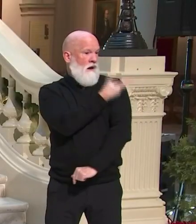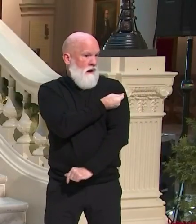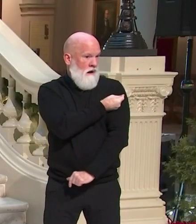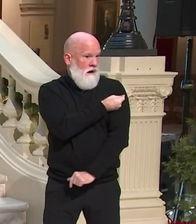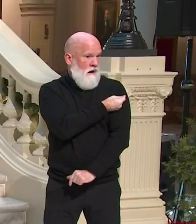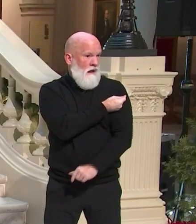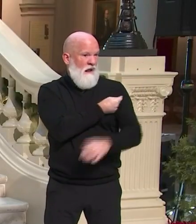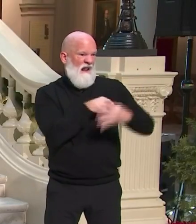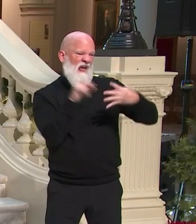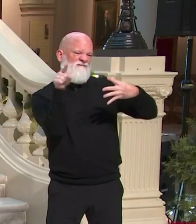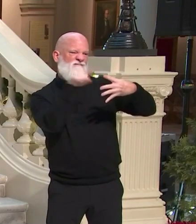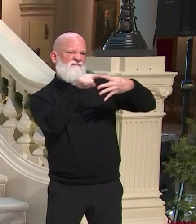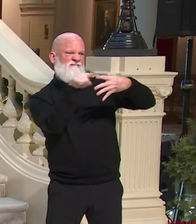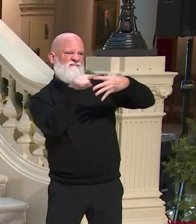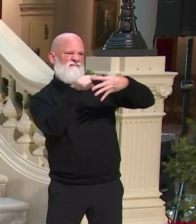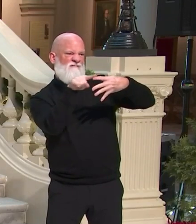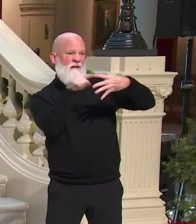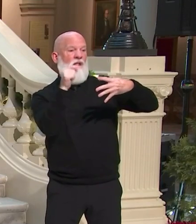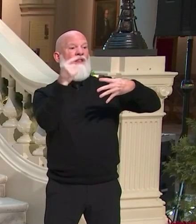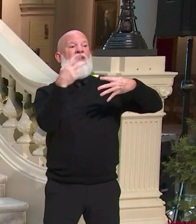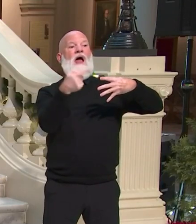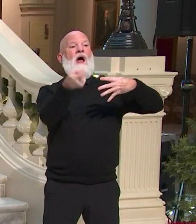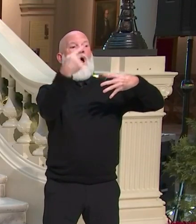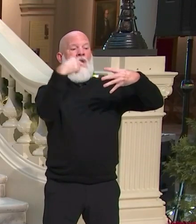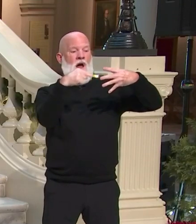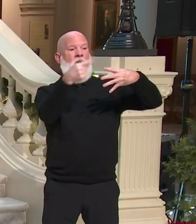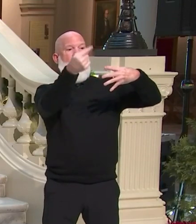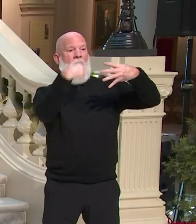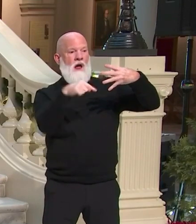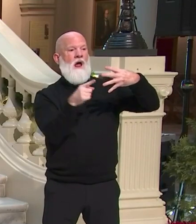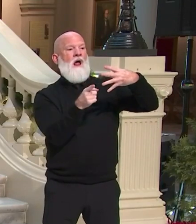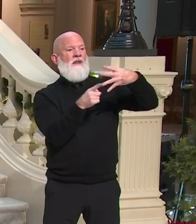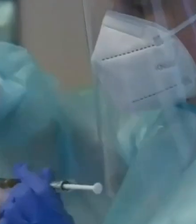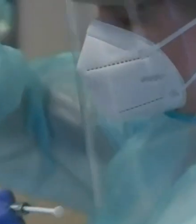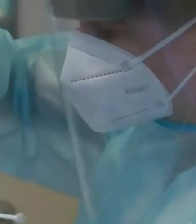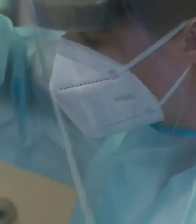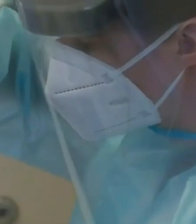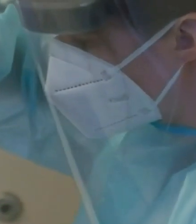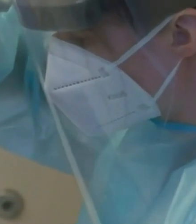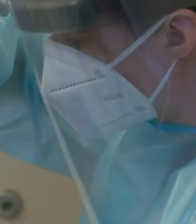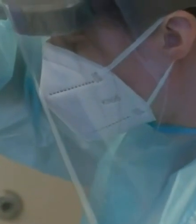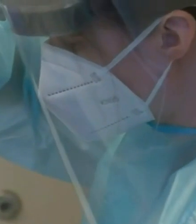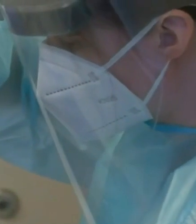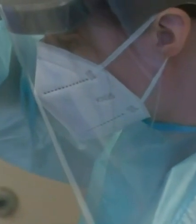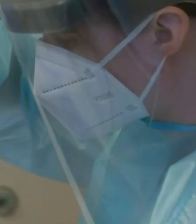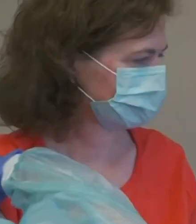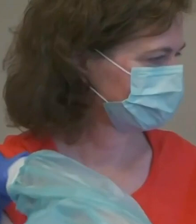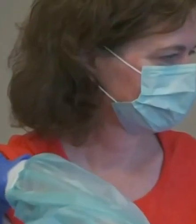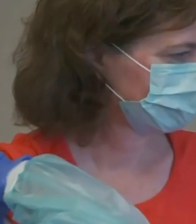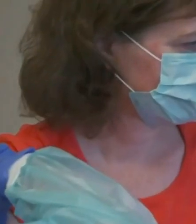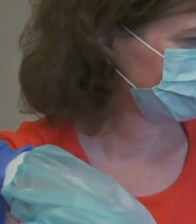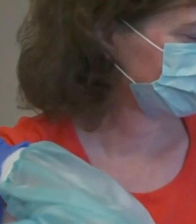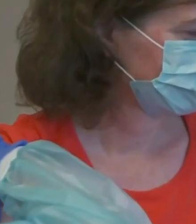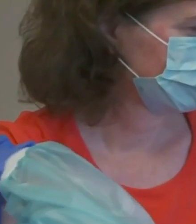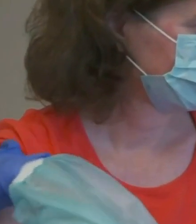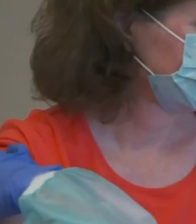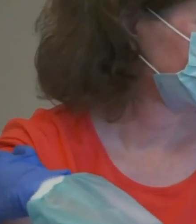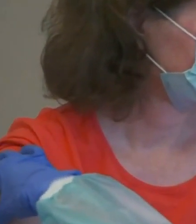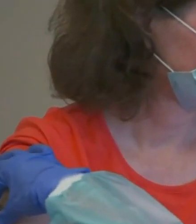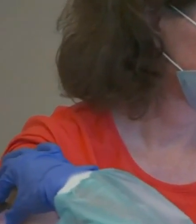to track and monitor and call individuals back, but to make sure that people will be willing to come back for that second